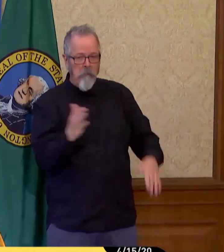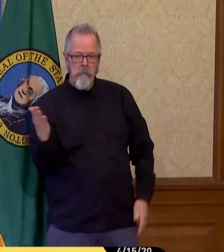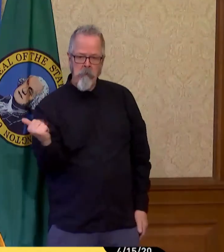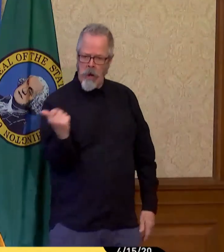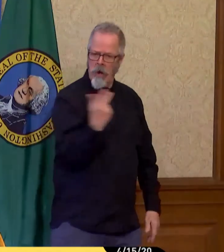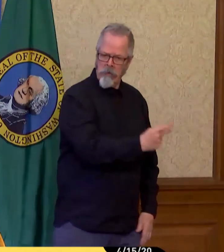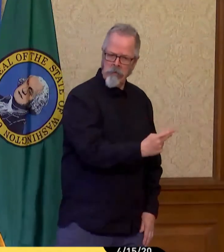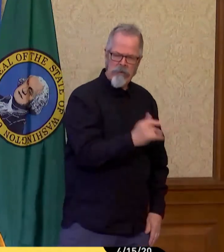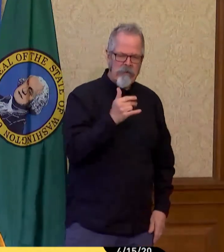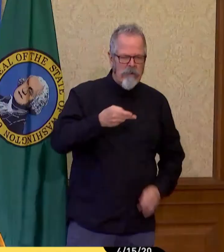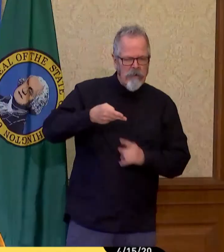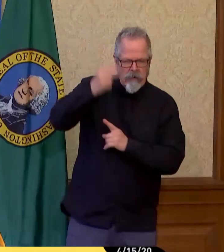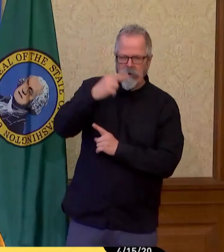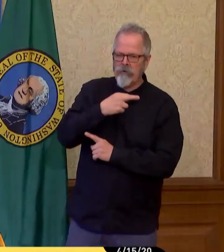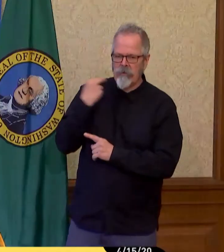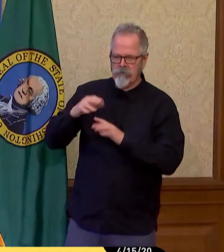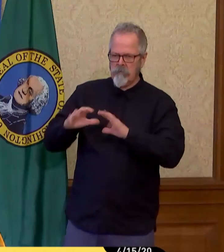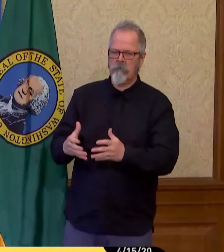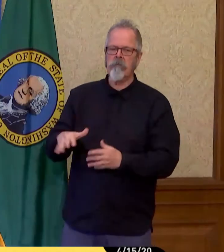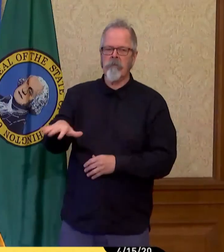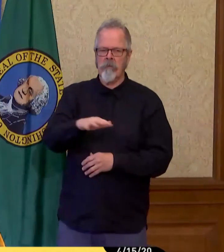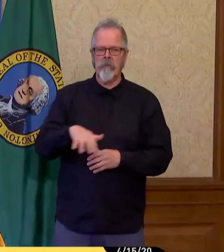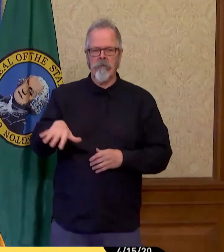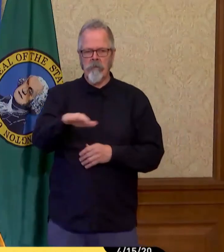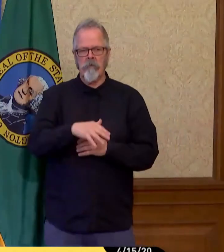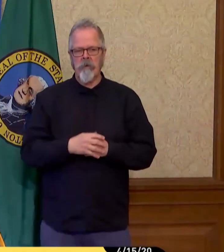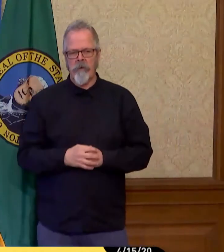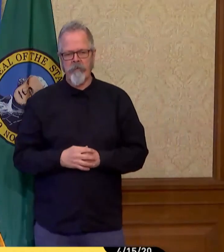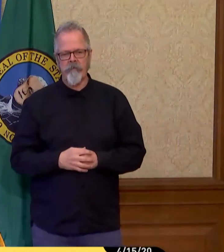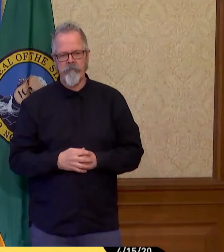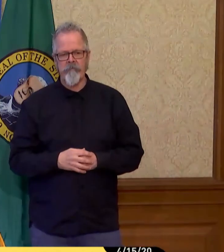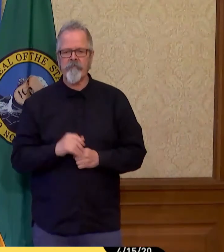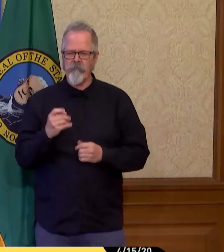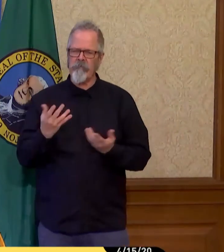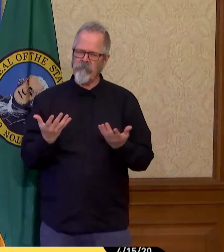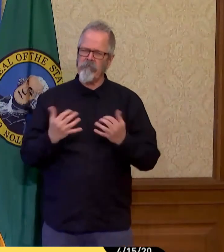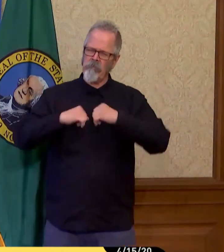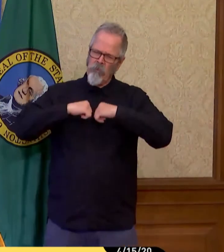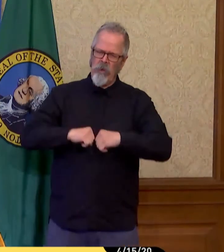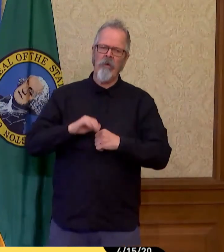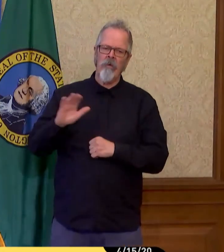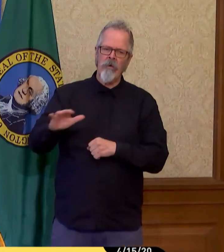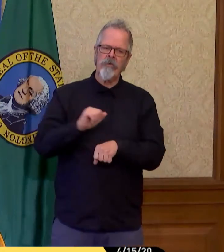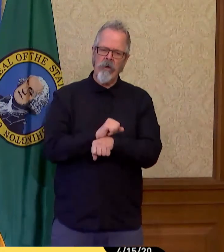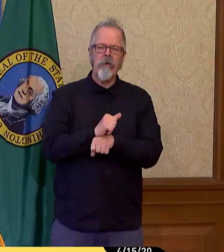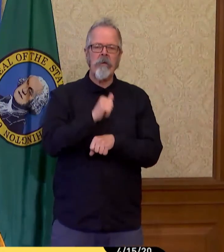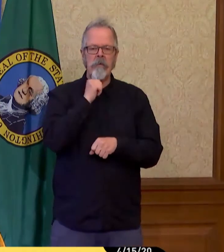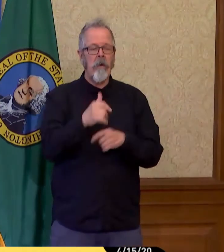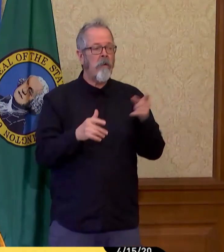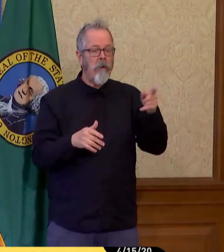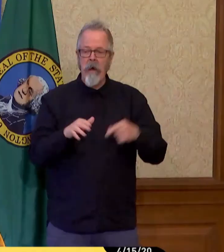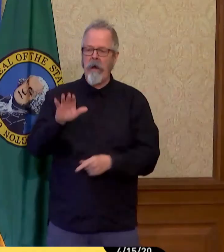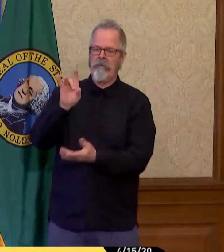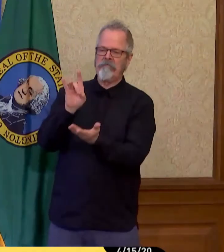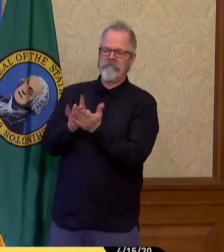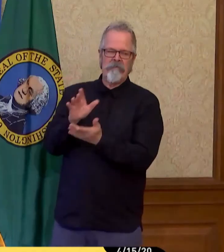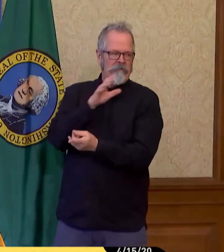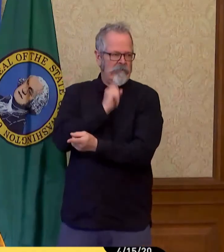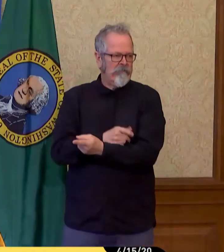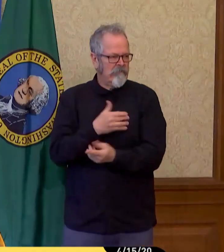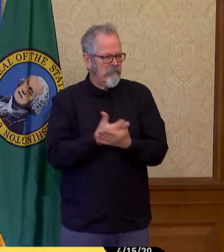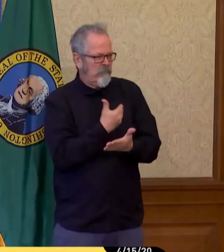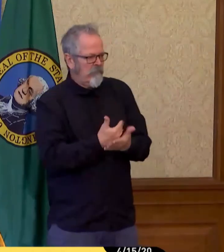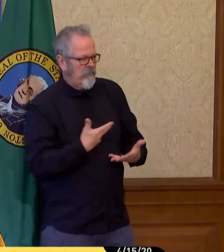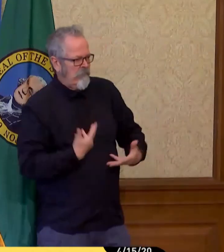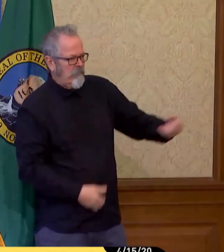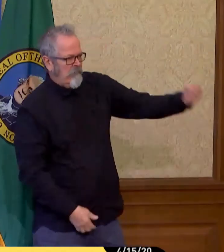and protect them. I'm glad we did this. I think we're the first state in the country to have actually done this. And obviously the reason this is important